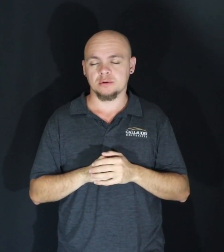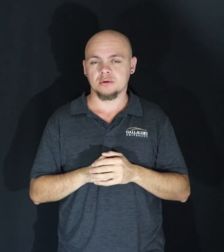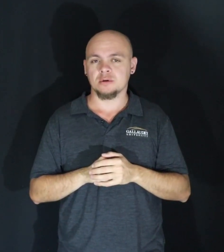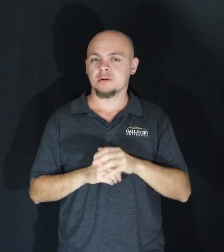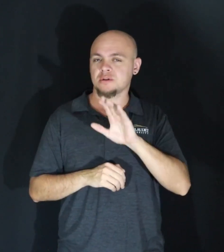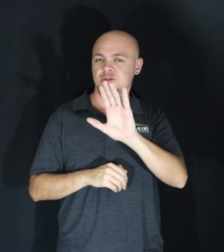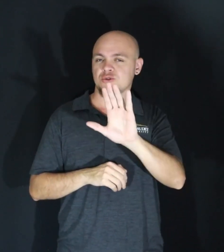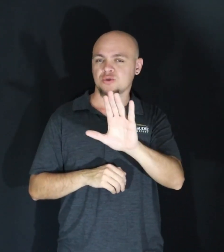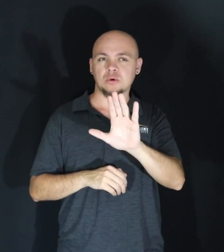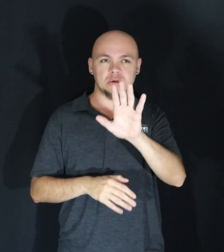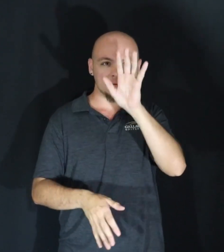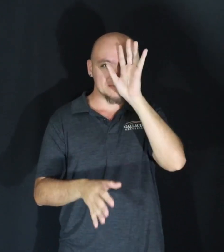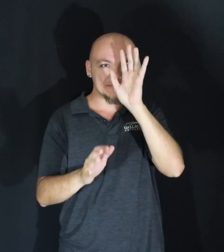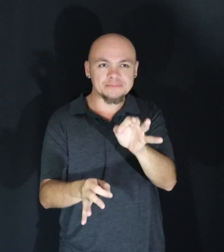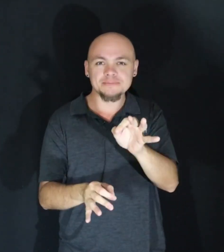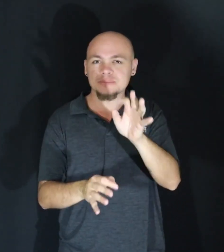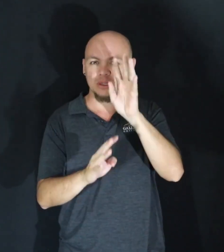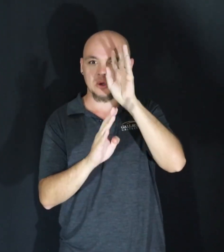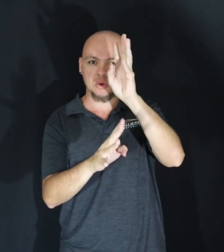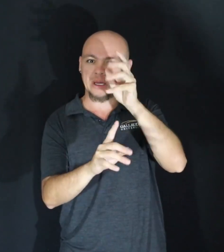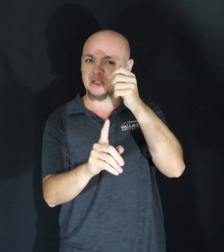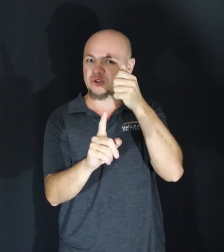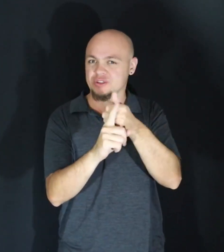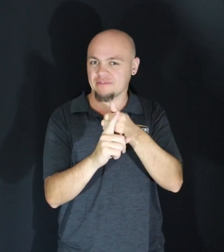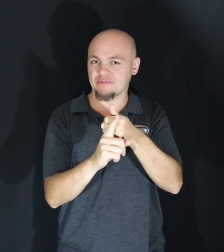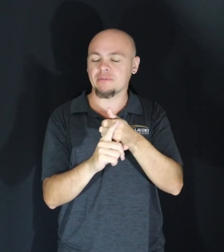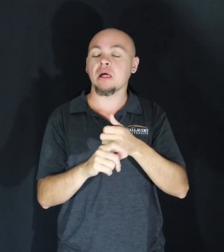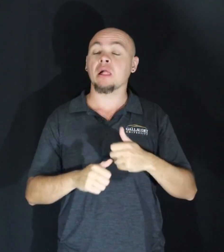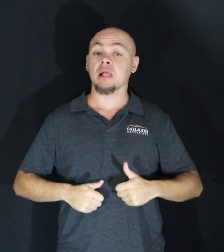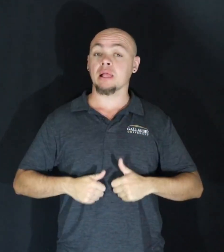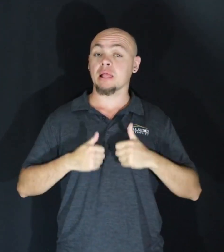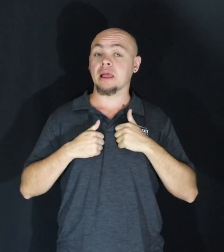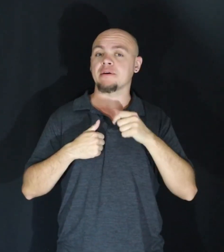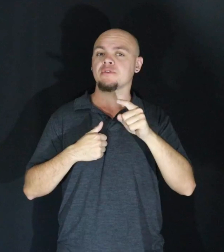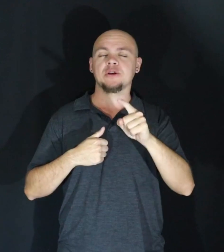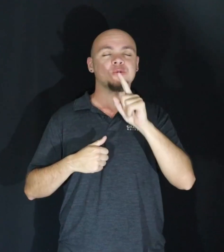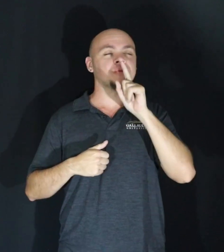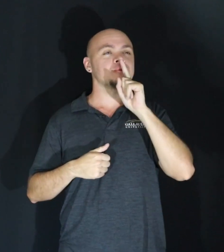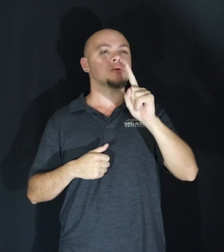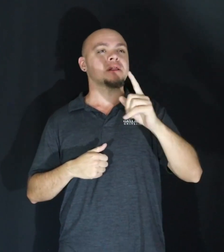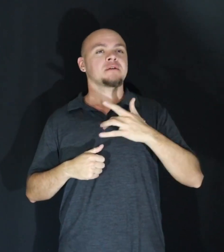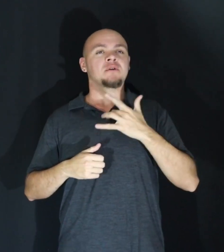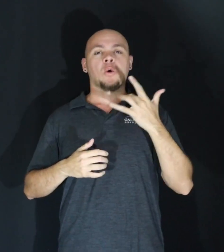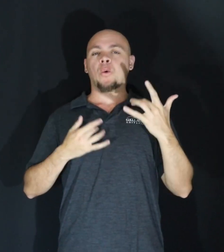that's yours to create. Start living a life that lights you up.